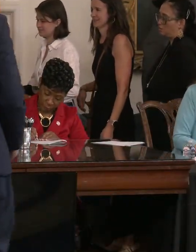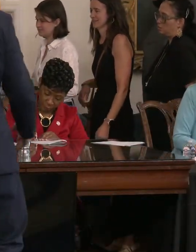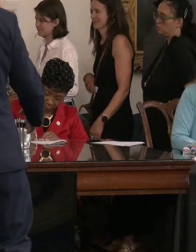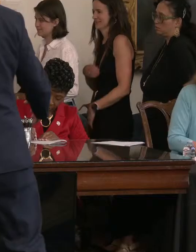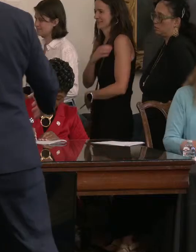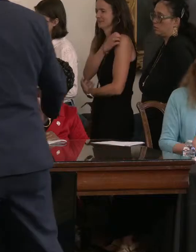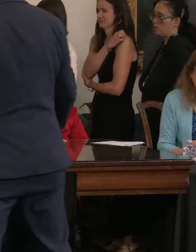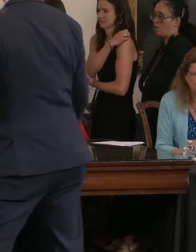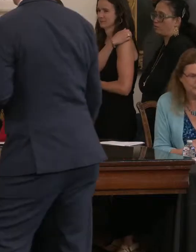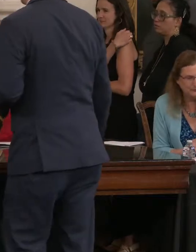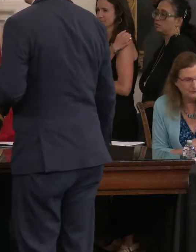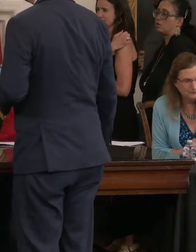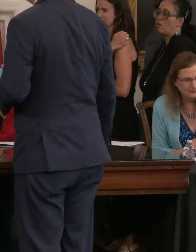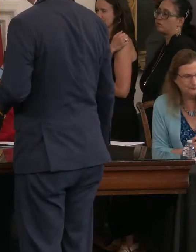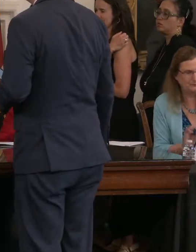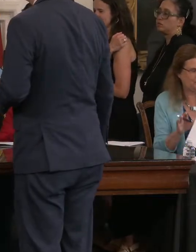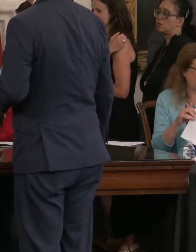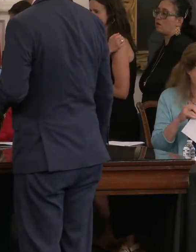Thank you so much.